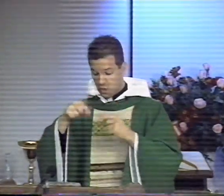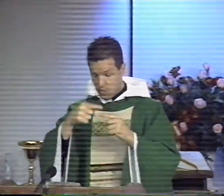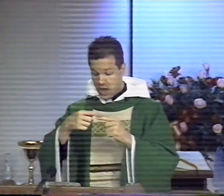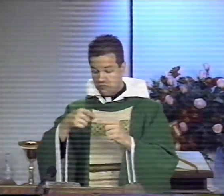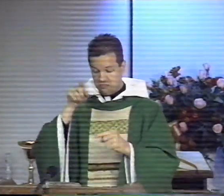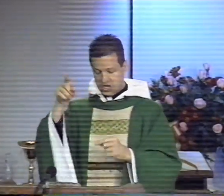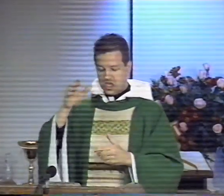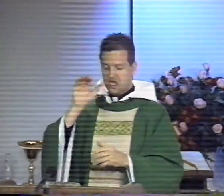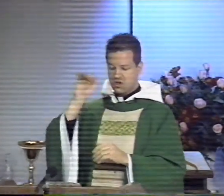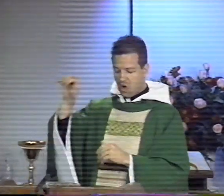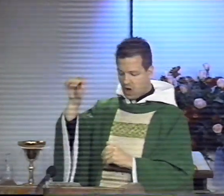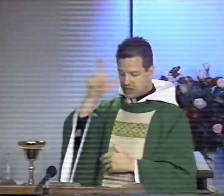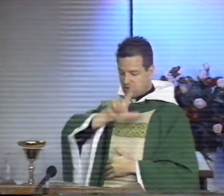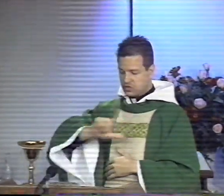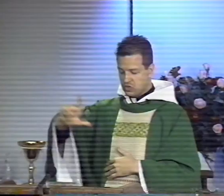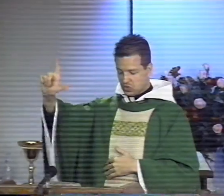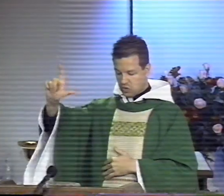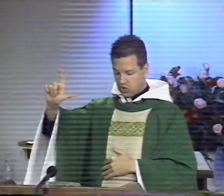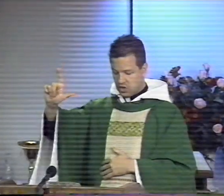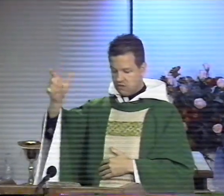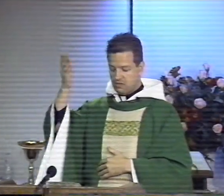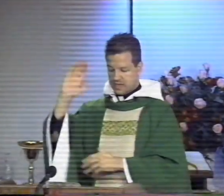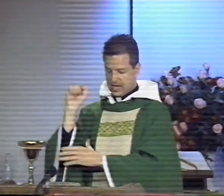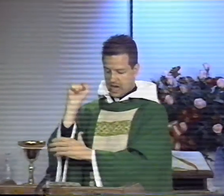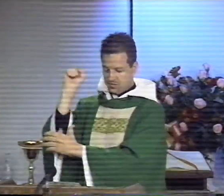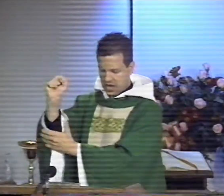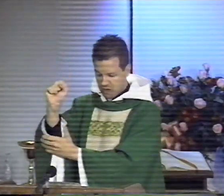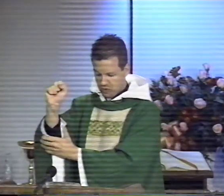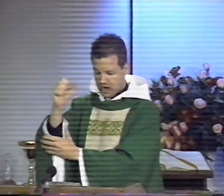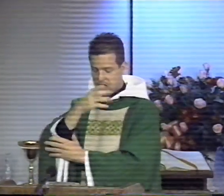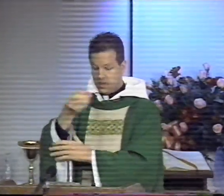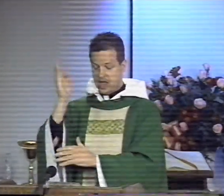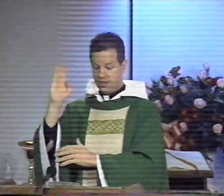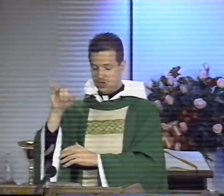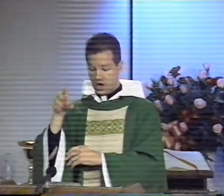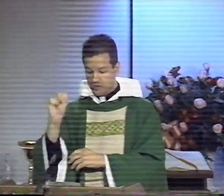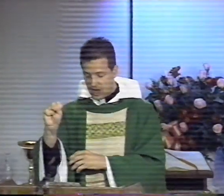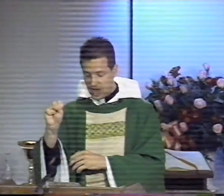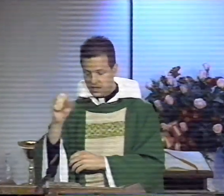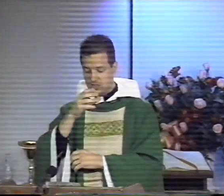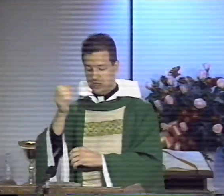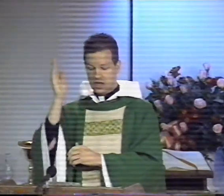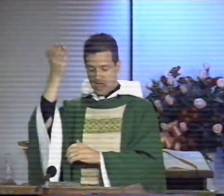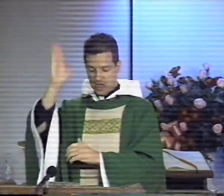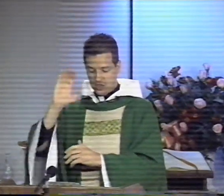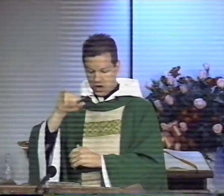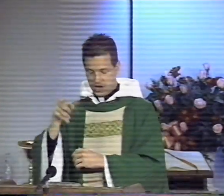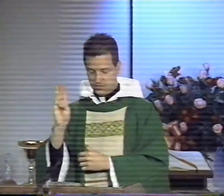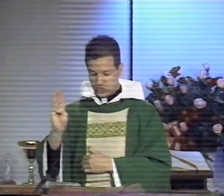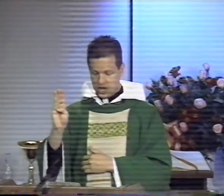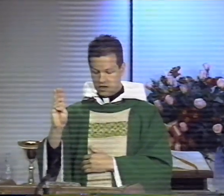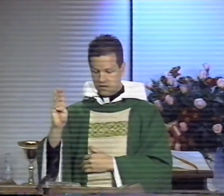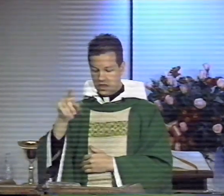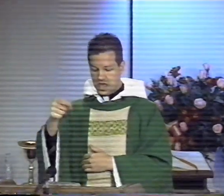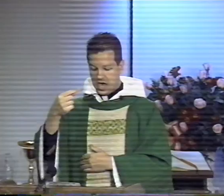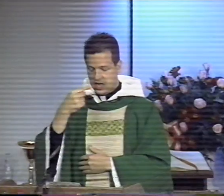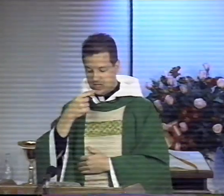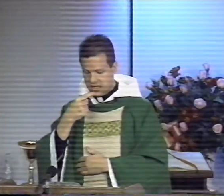when he called out to the Lord, the God of Abraham, and the God of Isaac, and the God of Jacob, and he